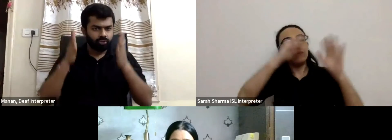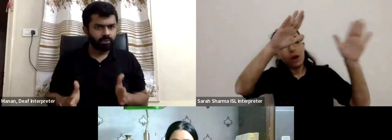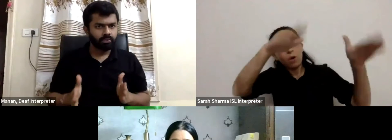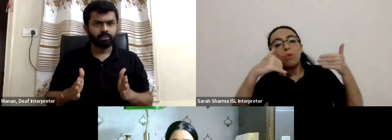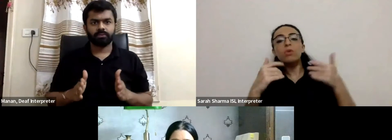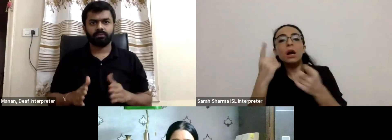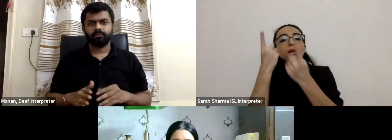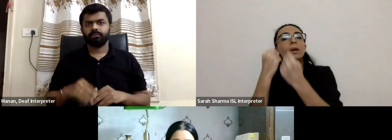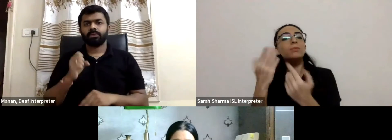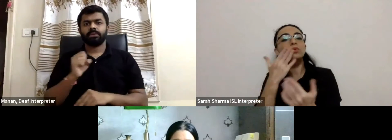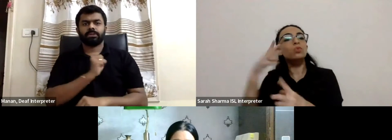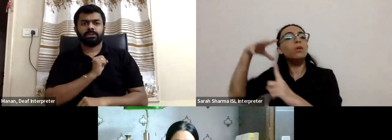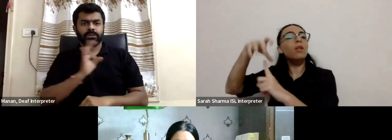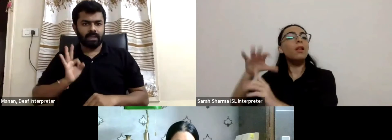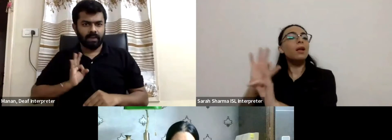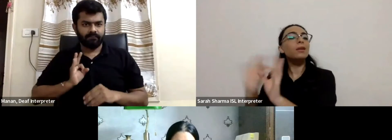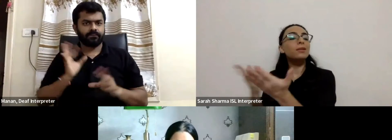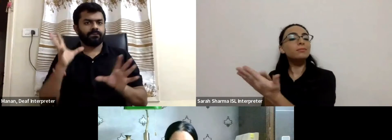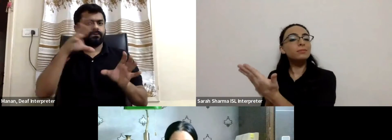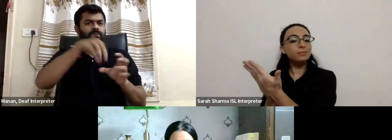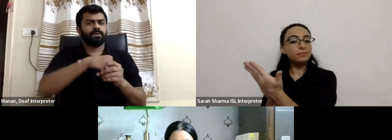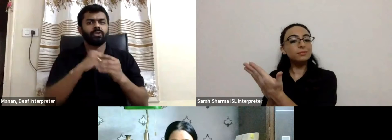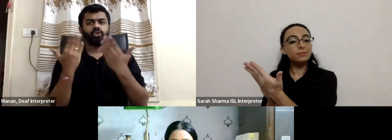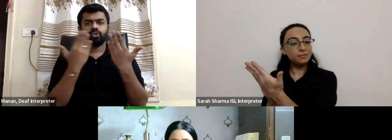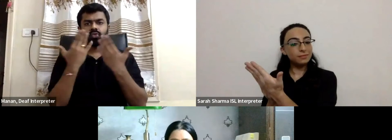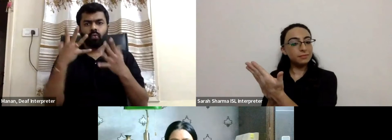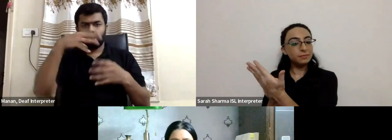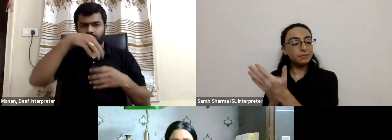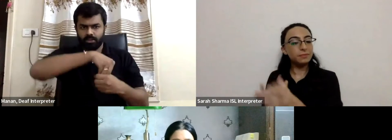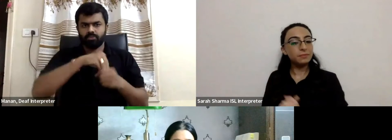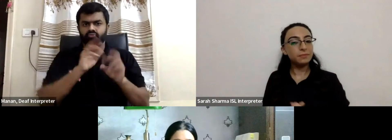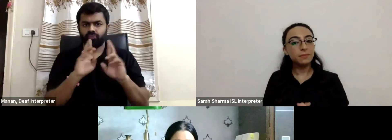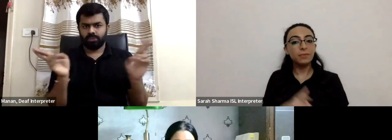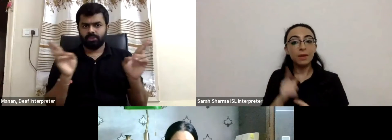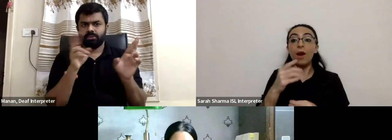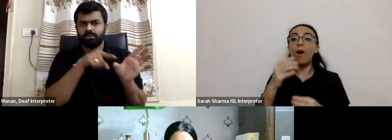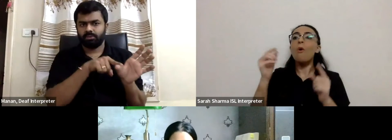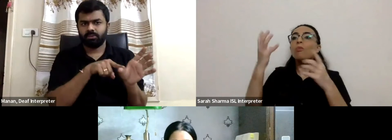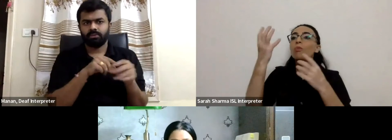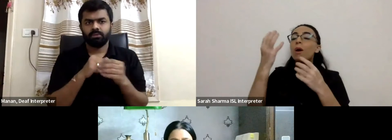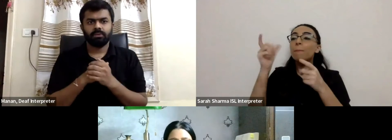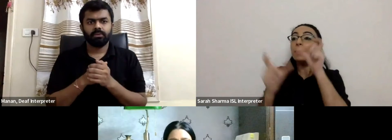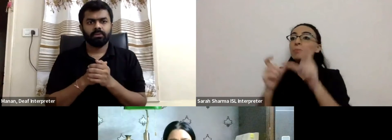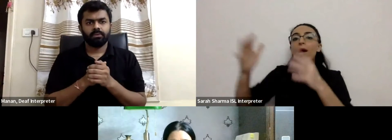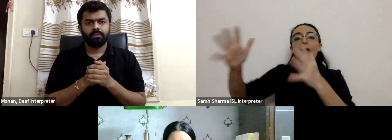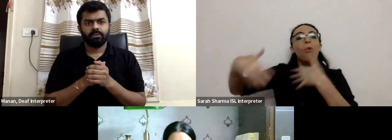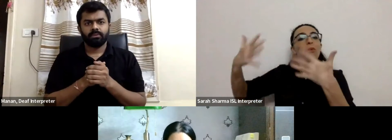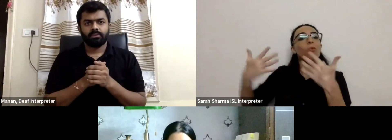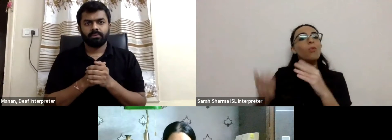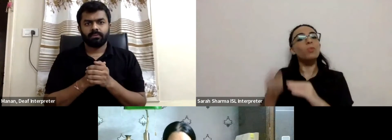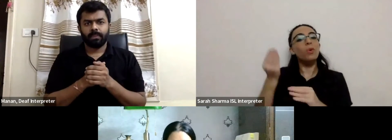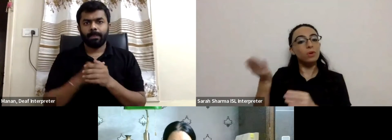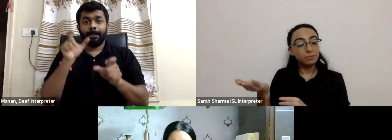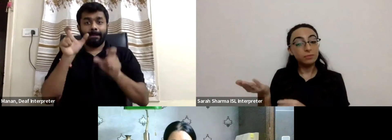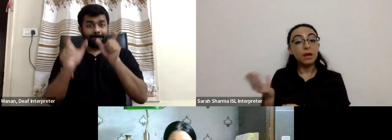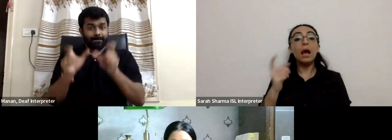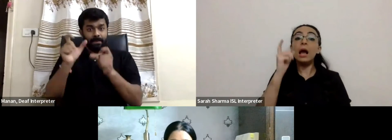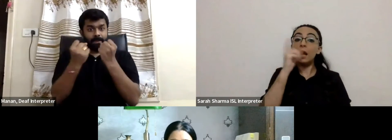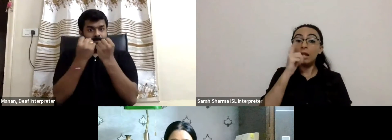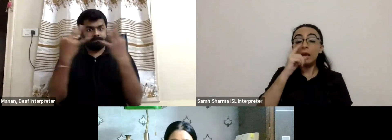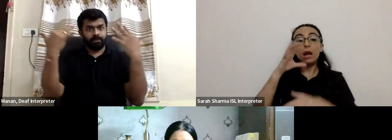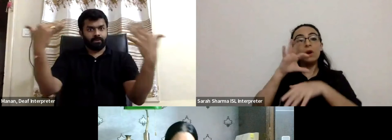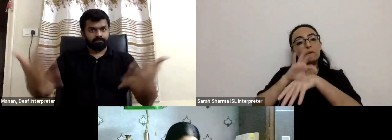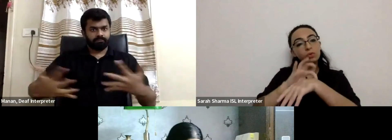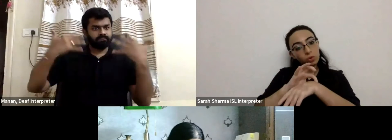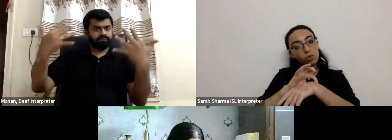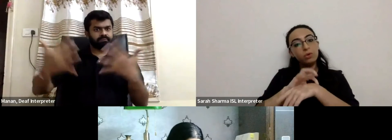increases the number of patients covered by Mohalla clinic. And lady doctors also posted in Okay, areas Nimmi, you where.